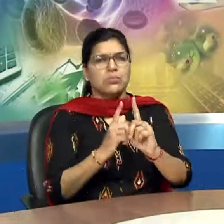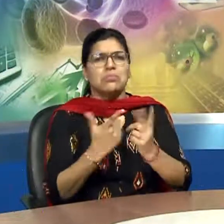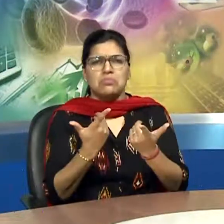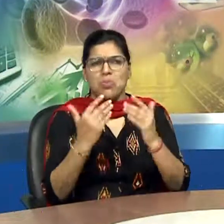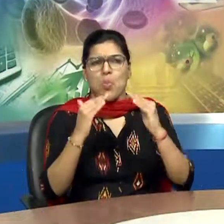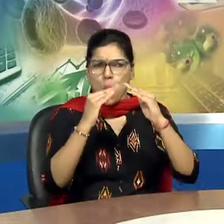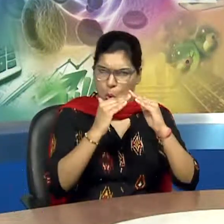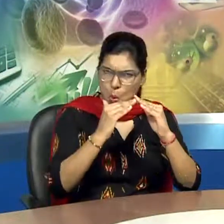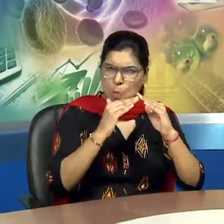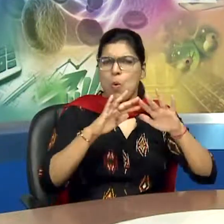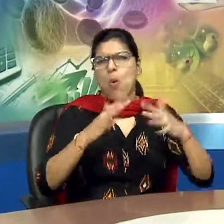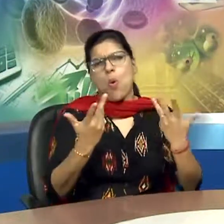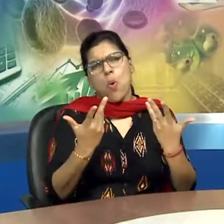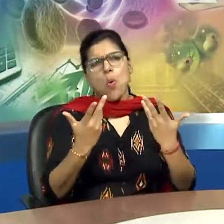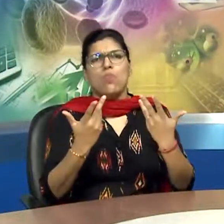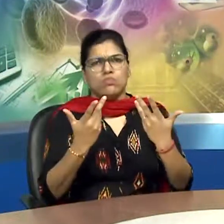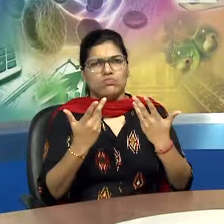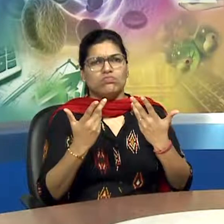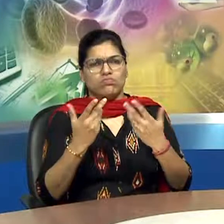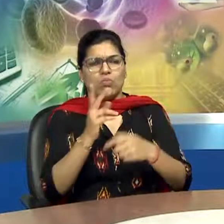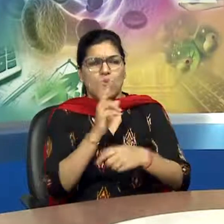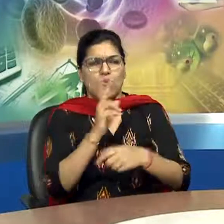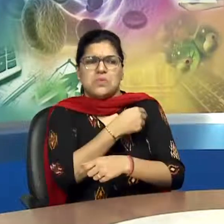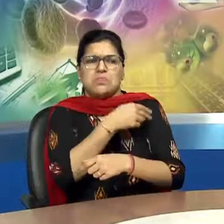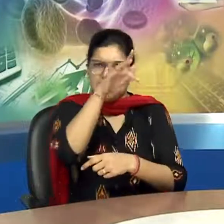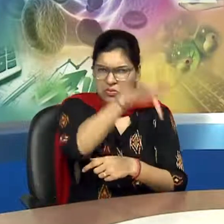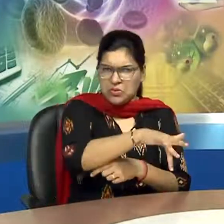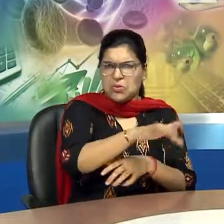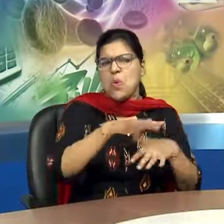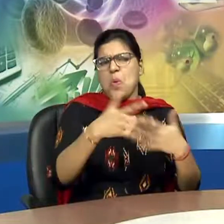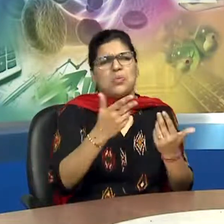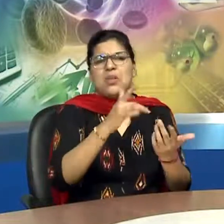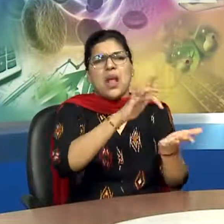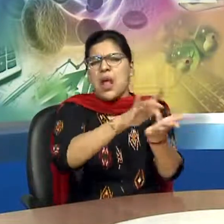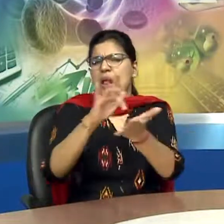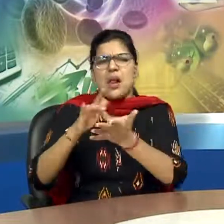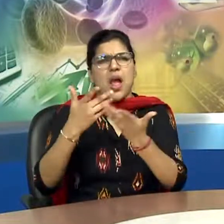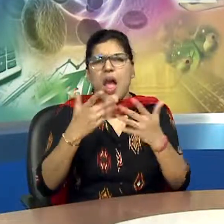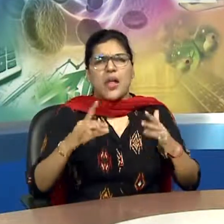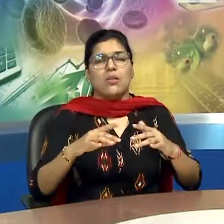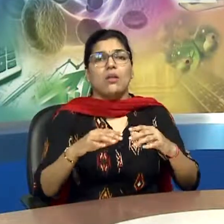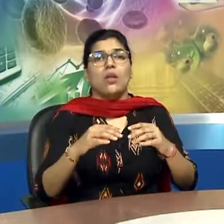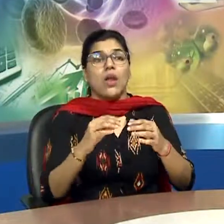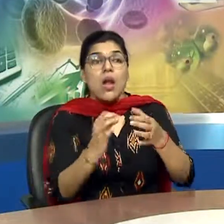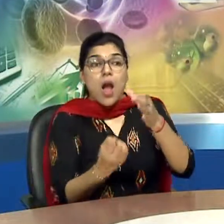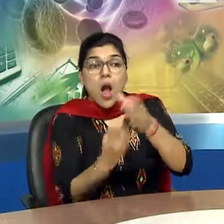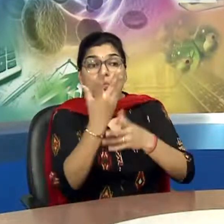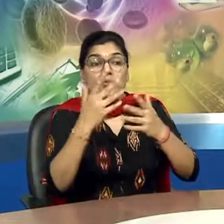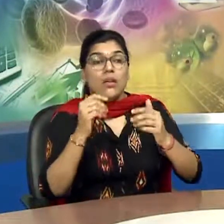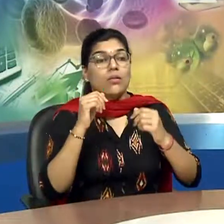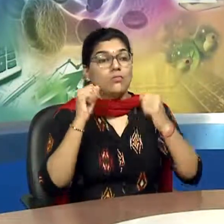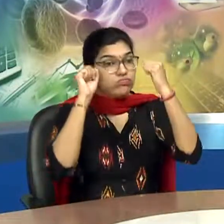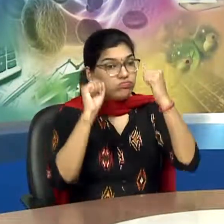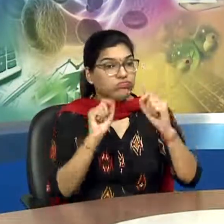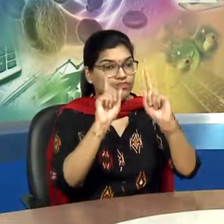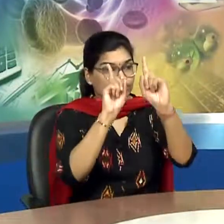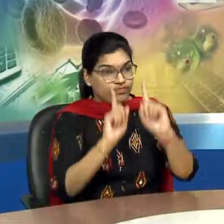Now this word is therapy. It can be done at home or at the doctor's place or